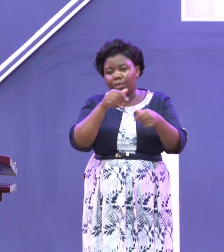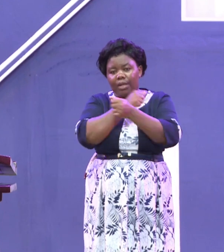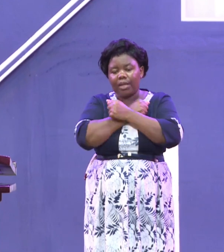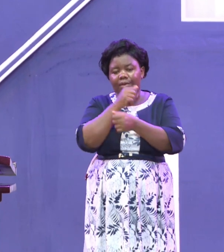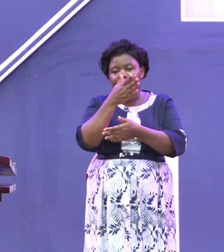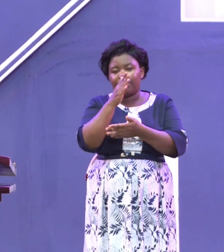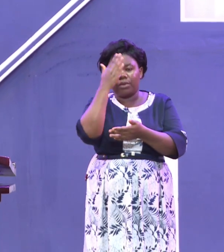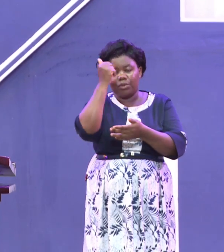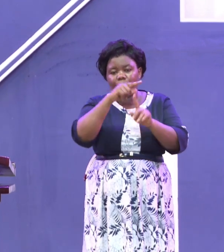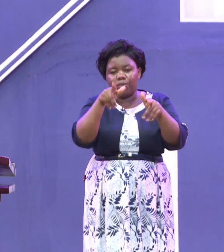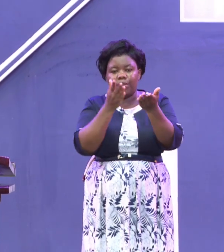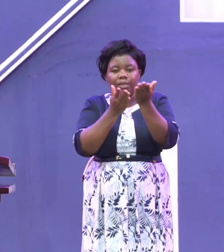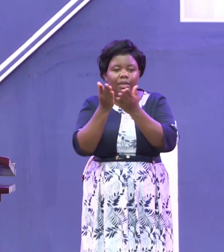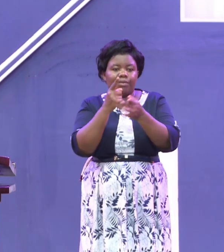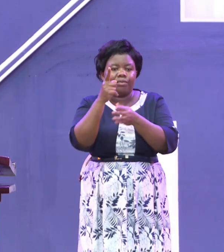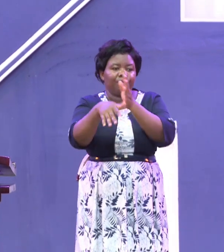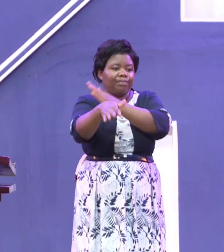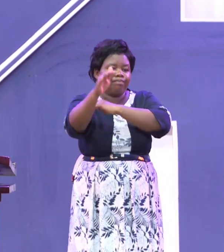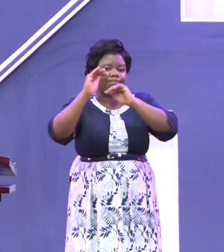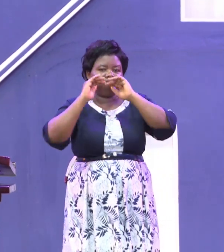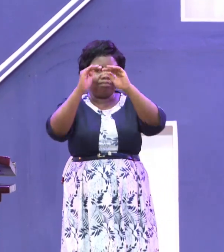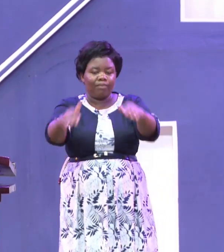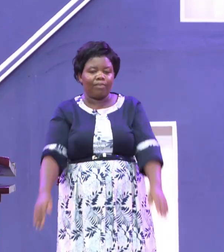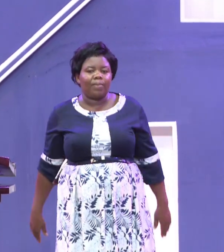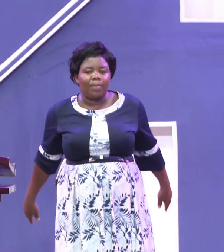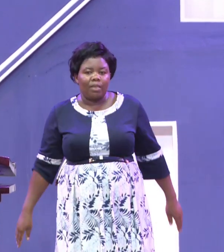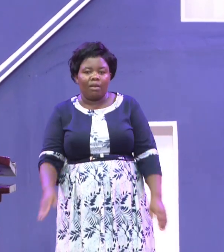okubaweereza Mukama abawe omukisa awamu n'ekisa